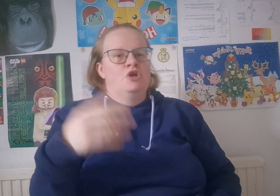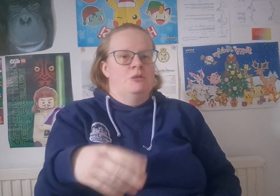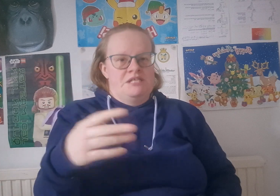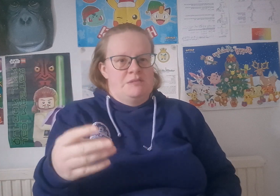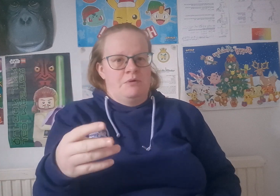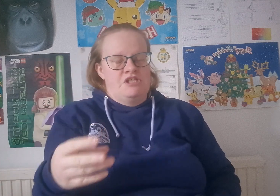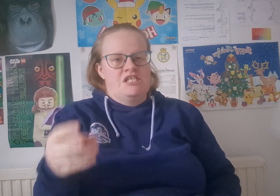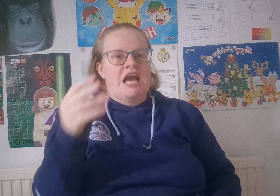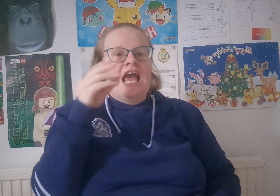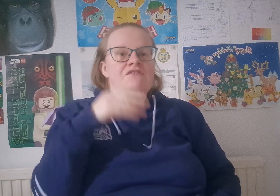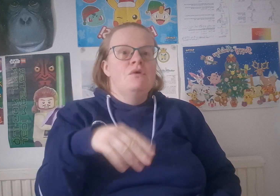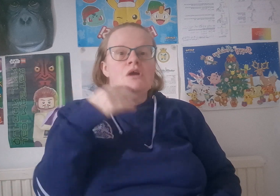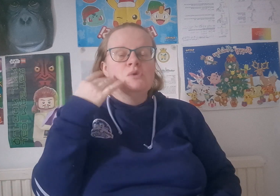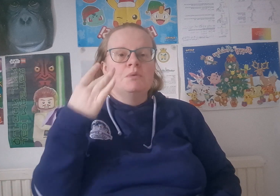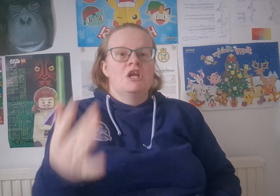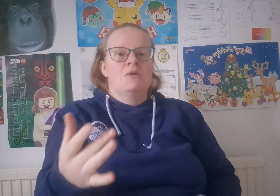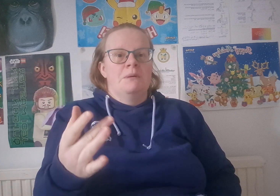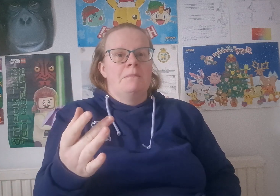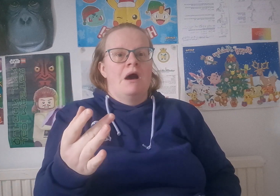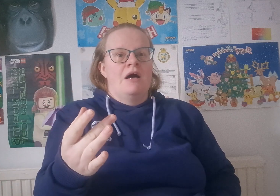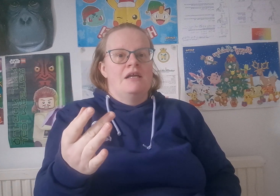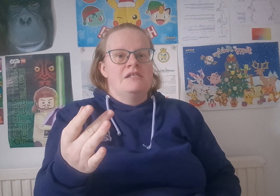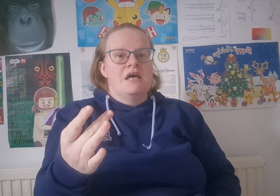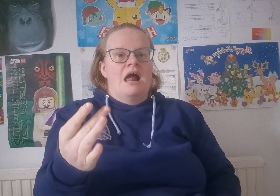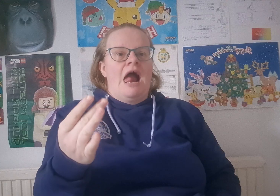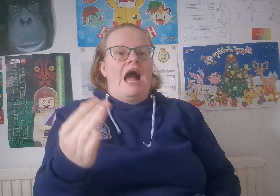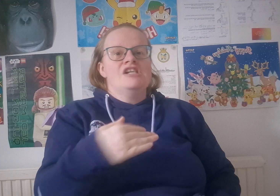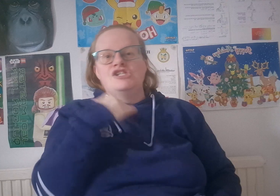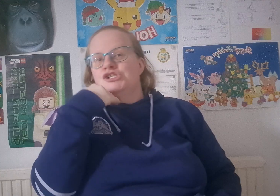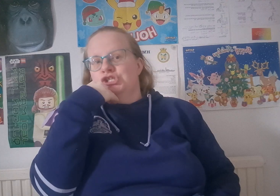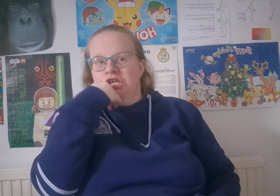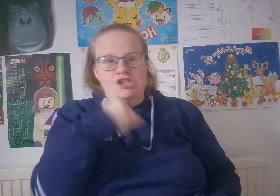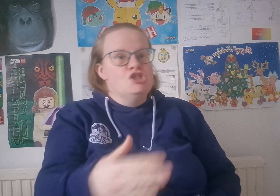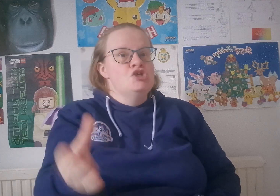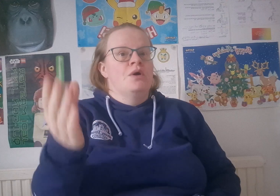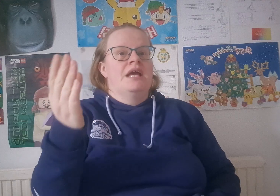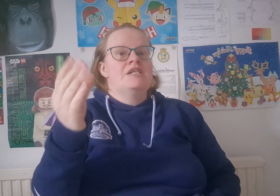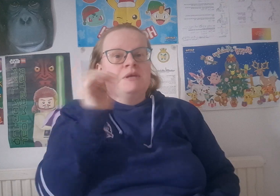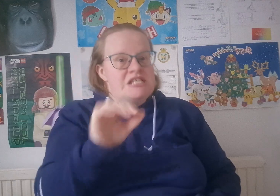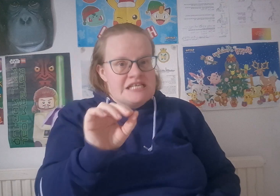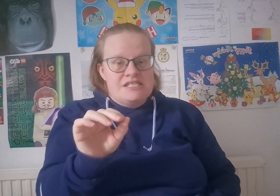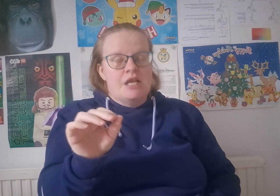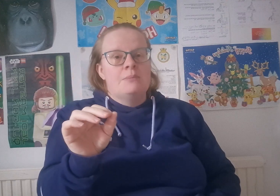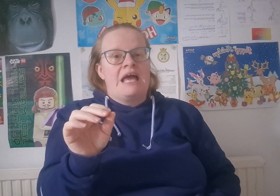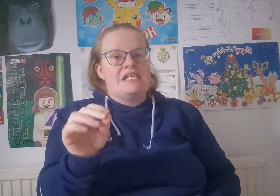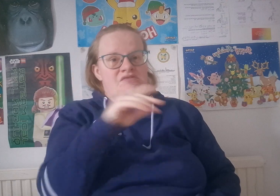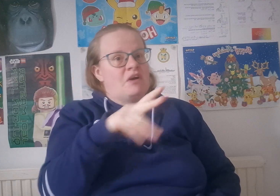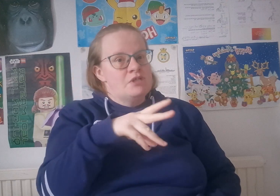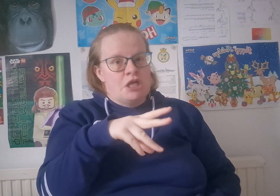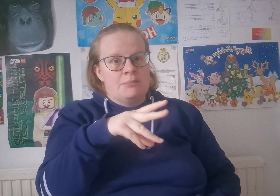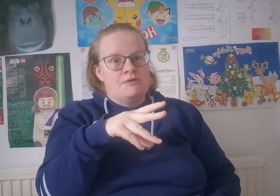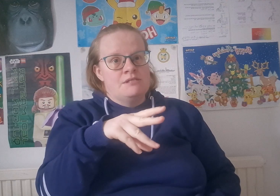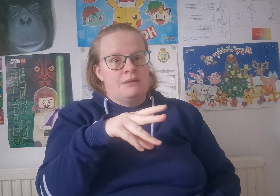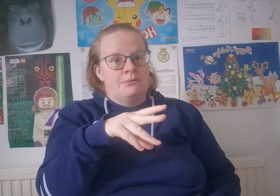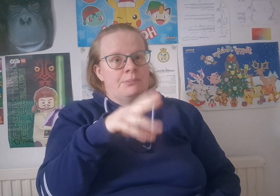to be disappointed. If you go to it with an open mind and just enjoy it, because it is slow paced, very much like the Bone Temple, but